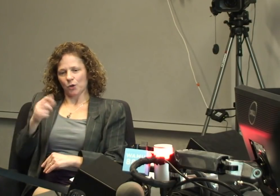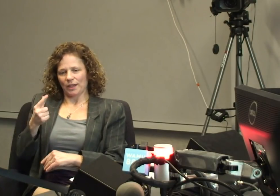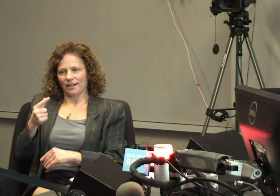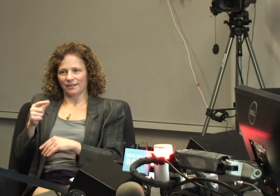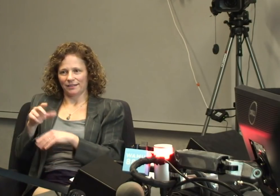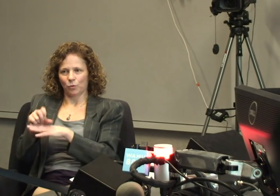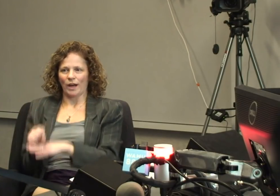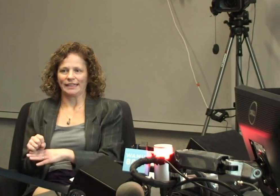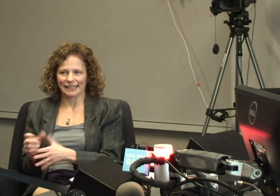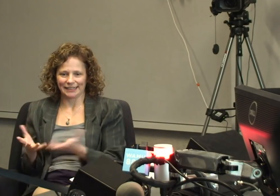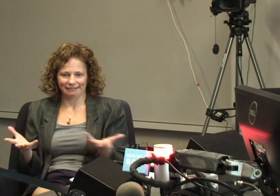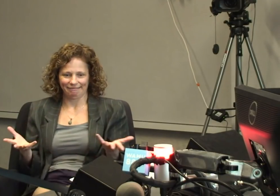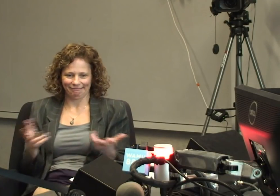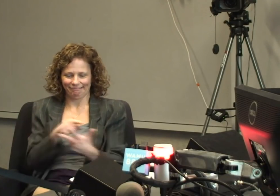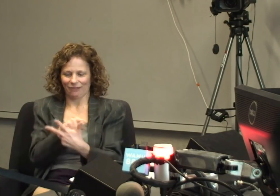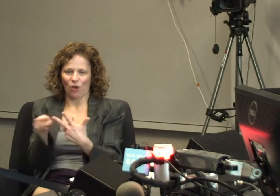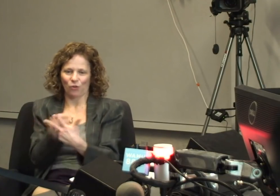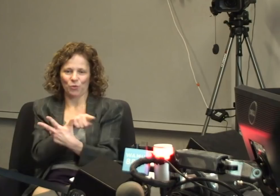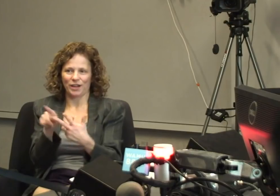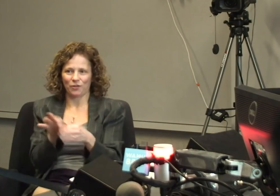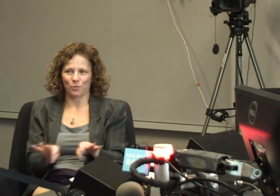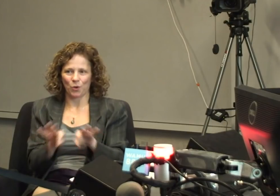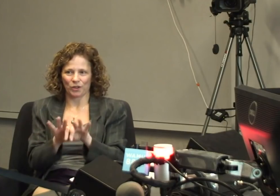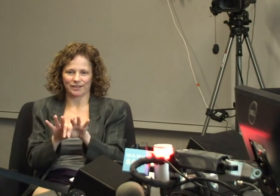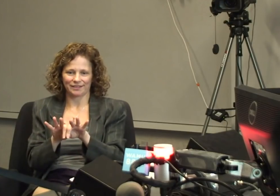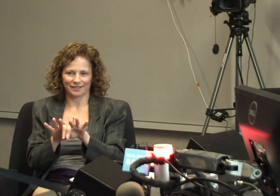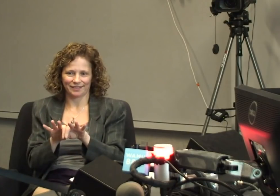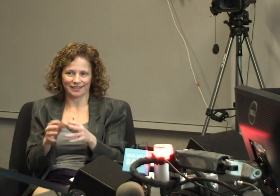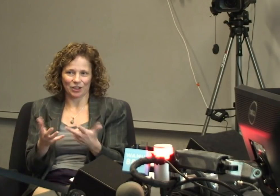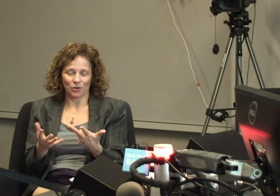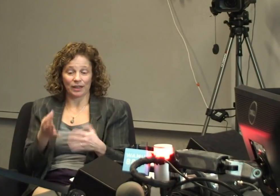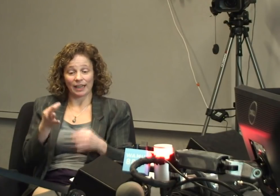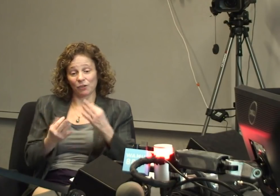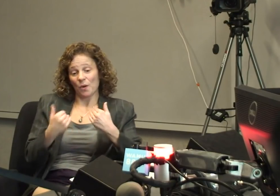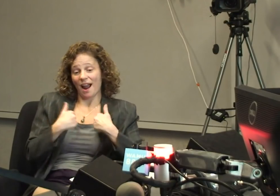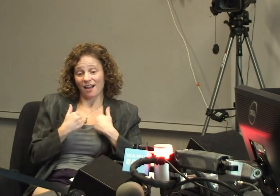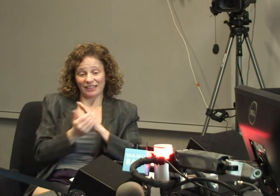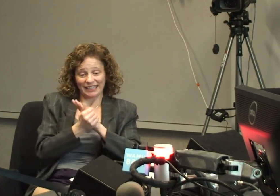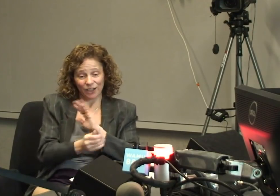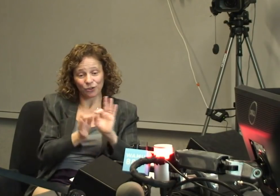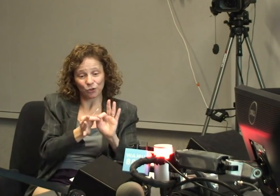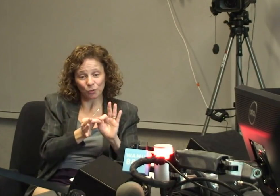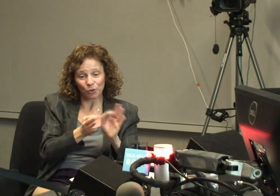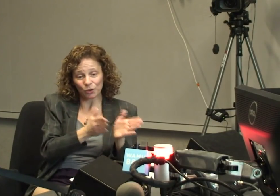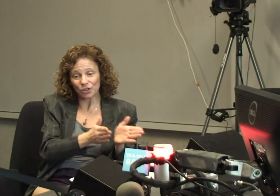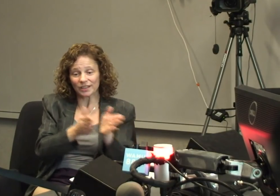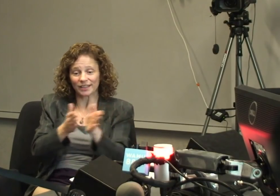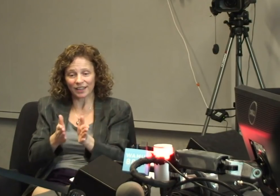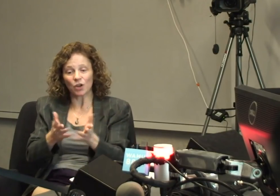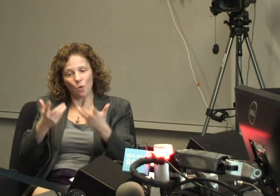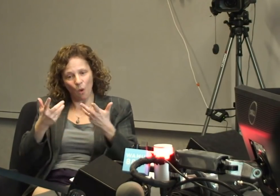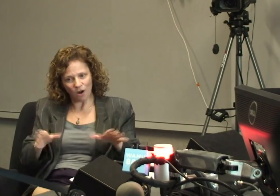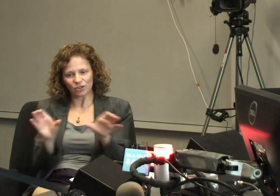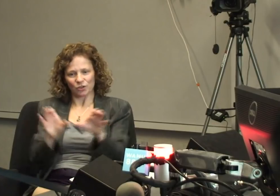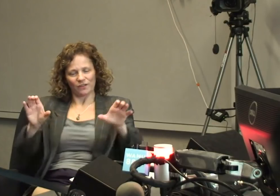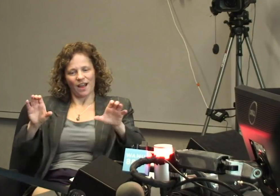Thirdly, you have to satisfy the hiring criteria and all three of those components are very important. So you might have skilled interpreters and you may